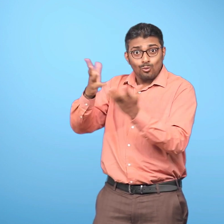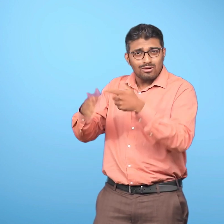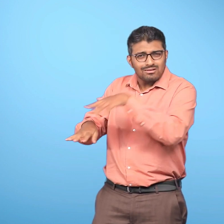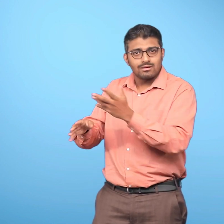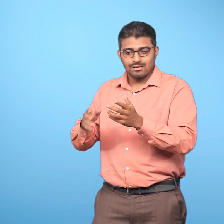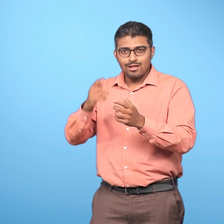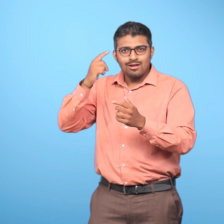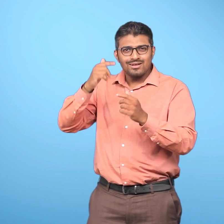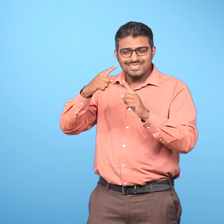tar,